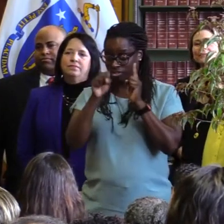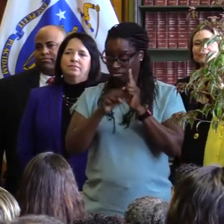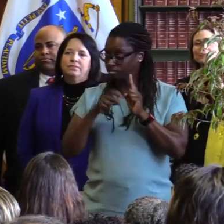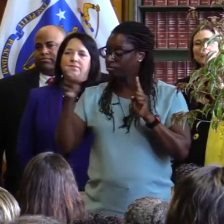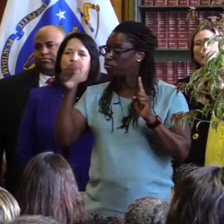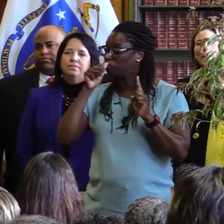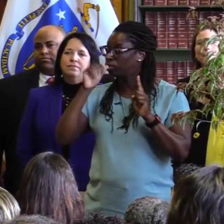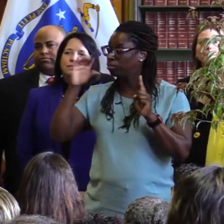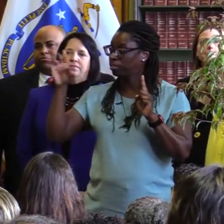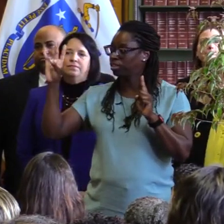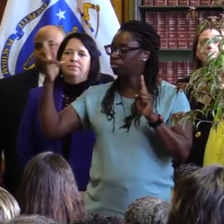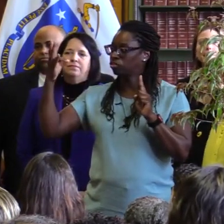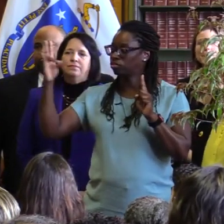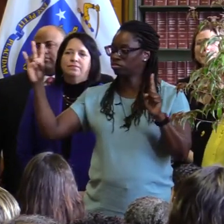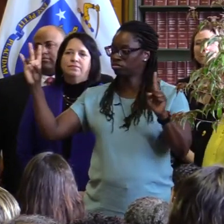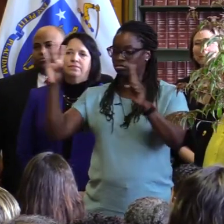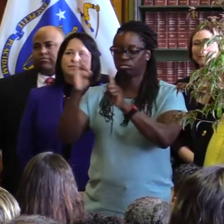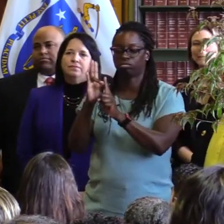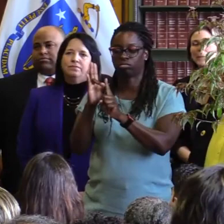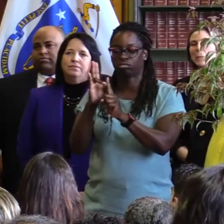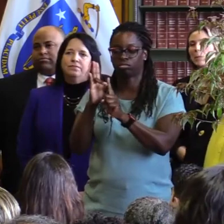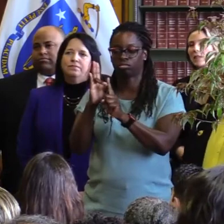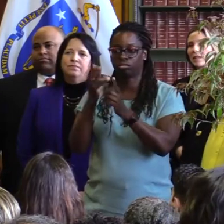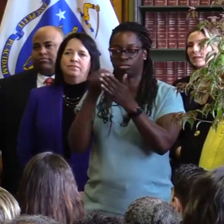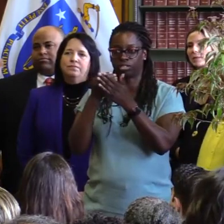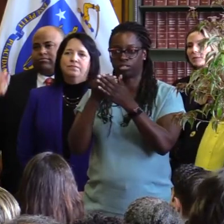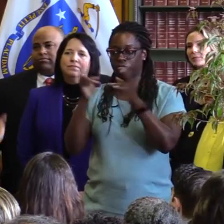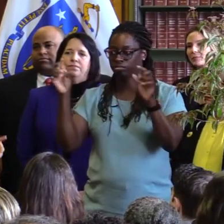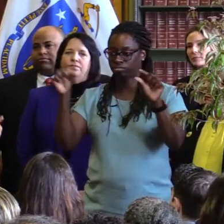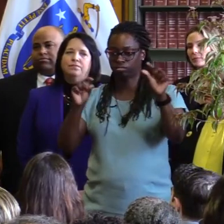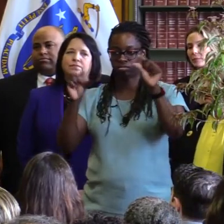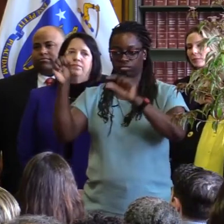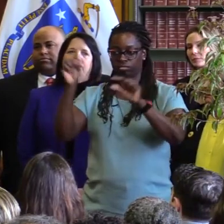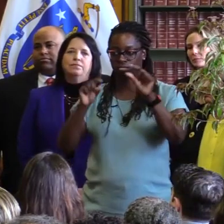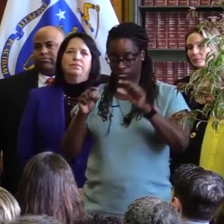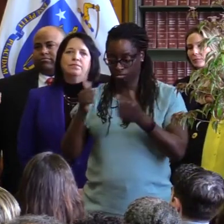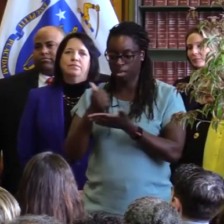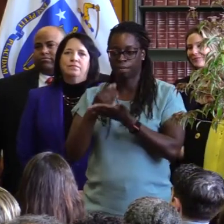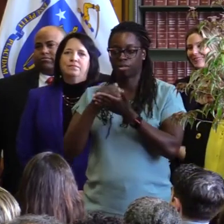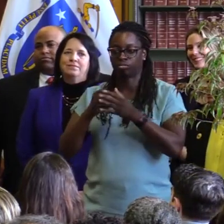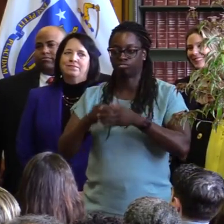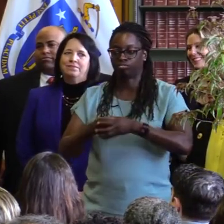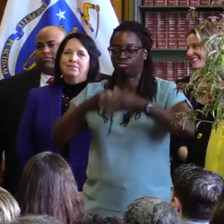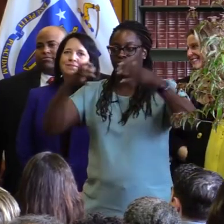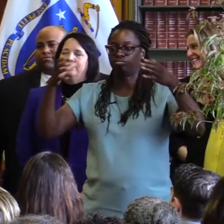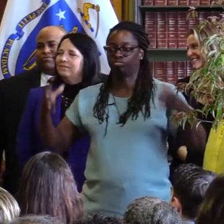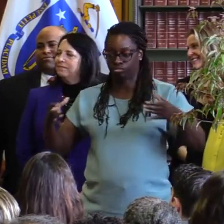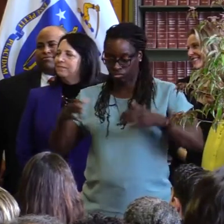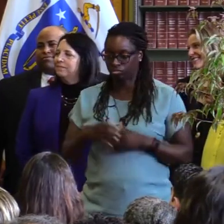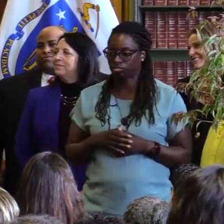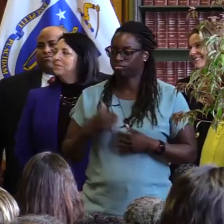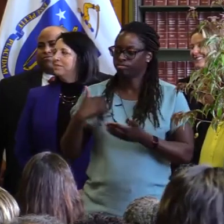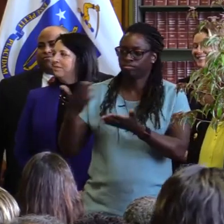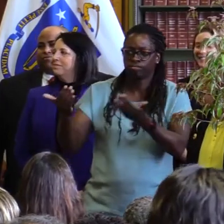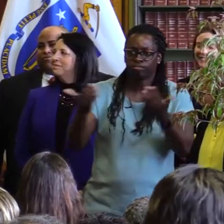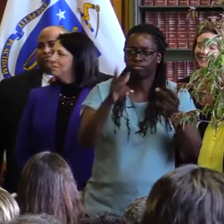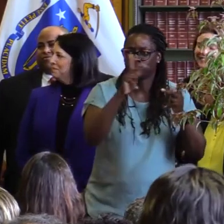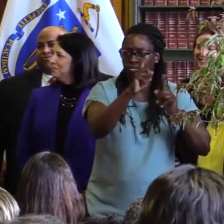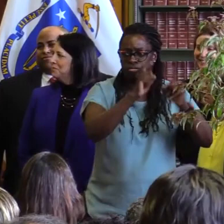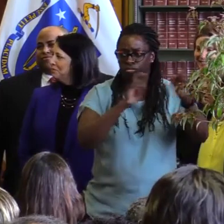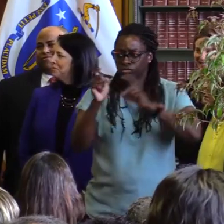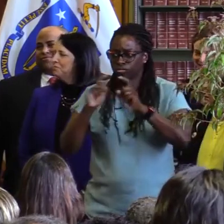what we're talking about in terms of the way this works. It's growing money. It's growing money, as I'm looking at the trees, it's growing